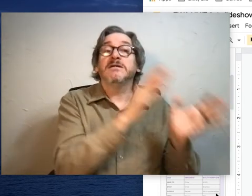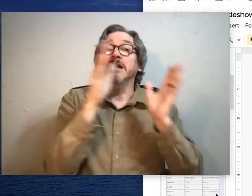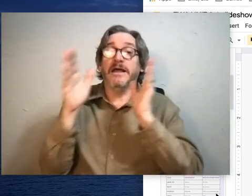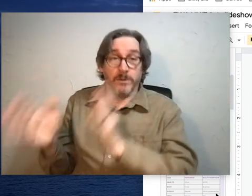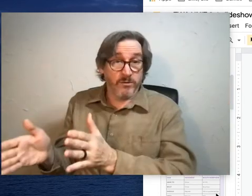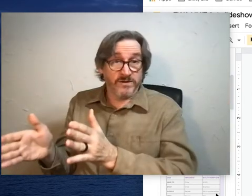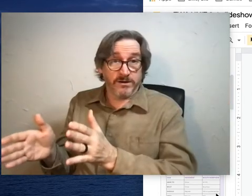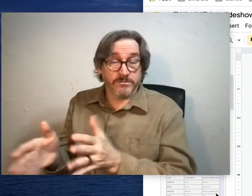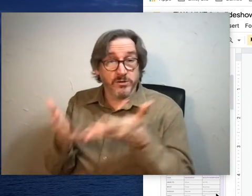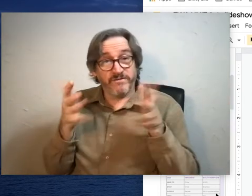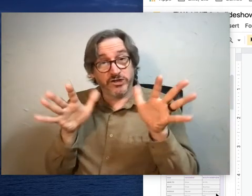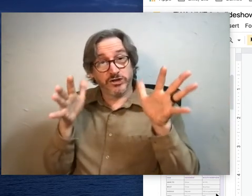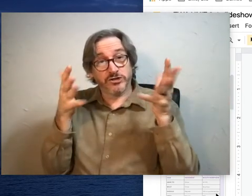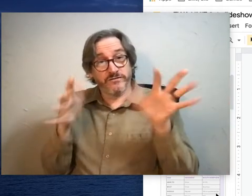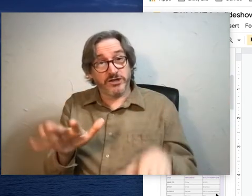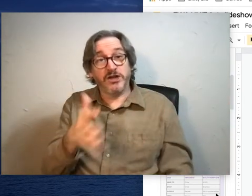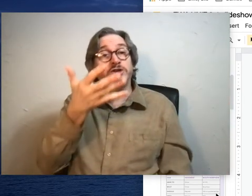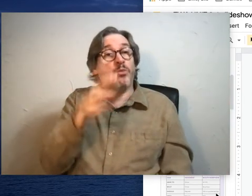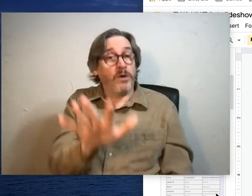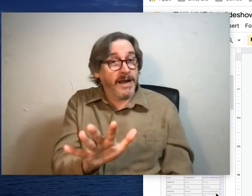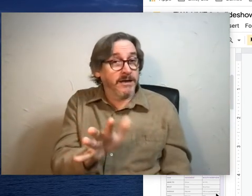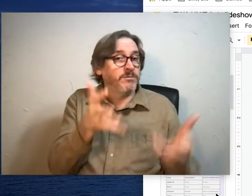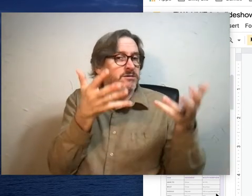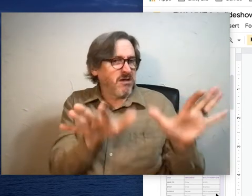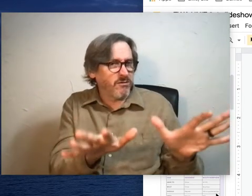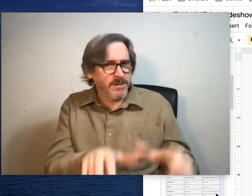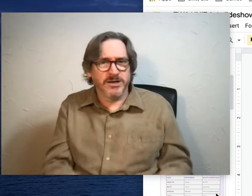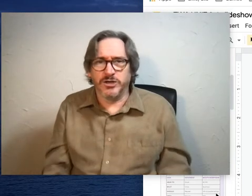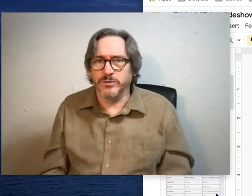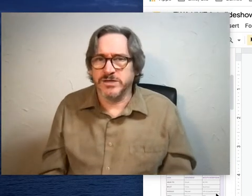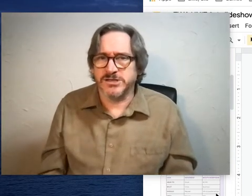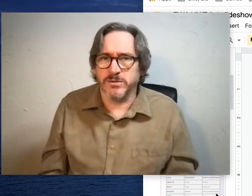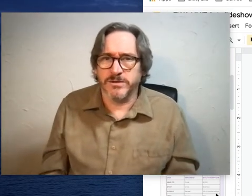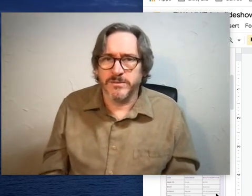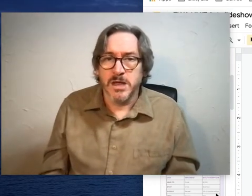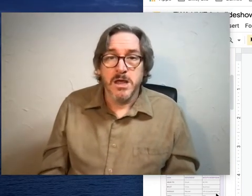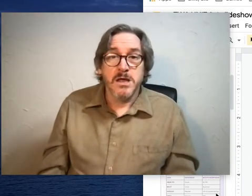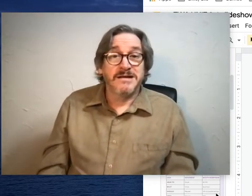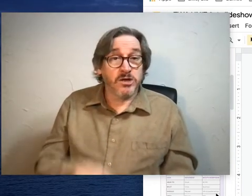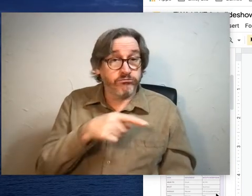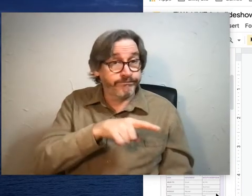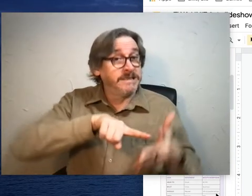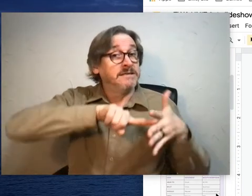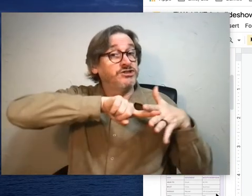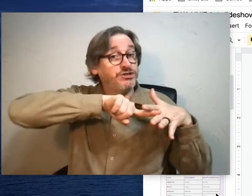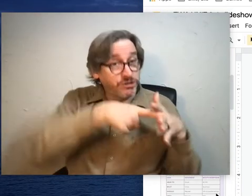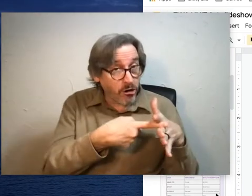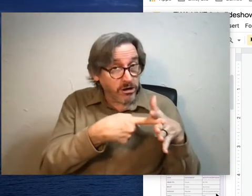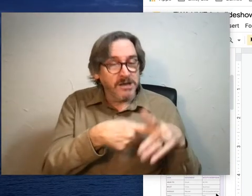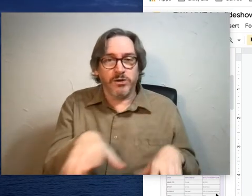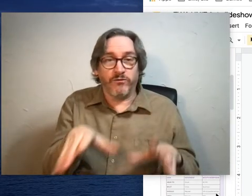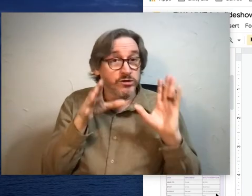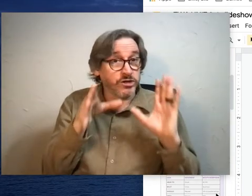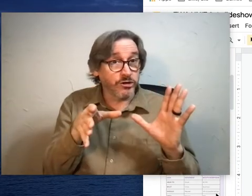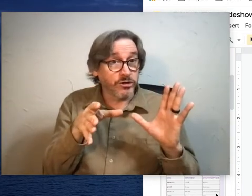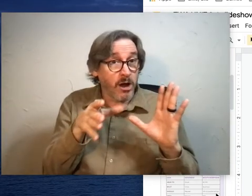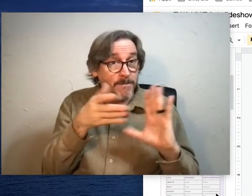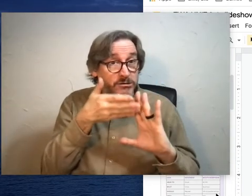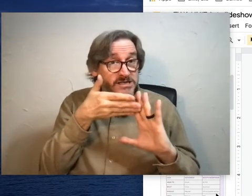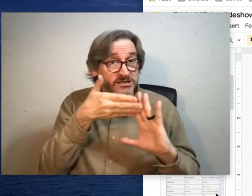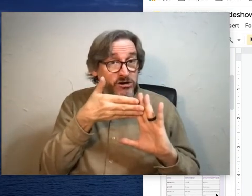done, and then we move to fish. And you can do one-handed, but I'll recommend two to start with. So start. So if